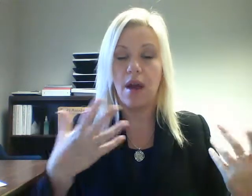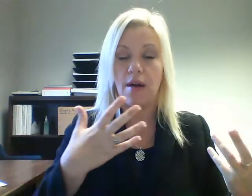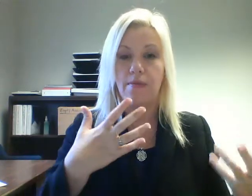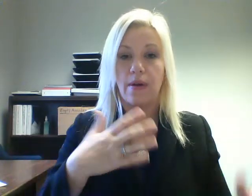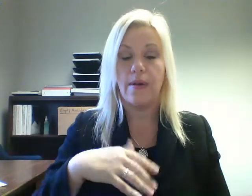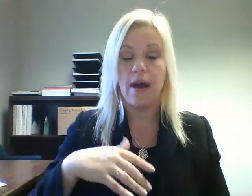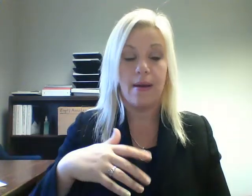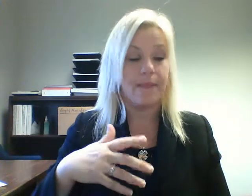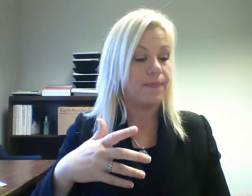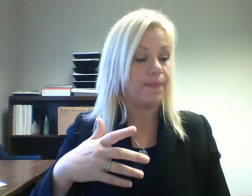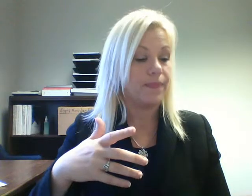of